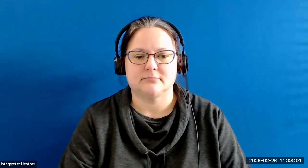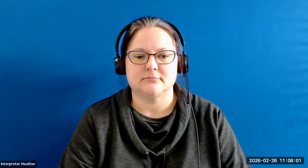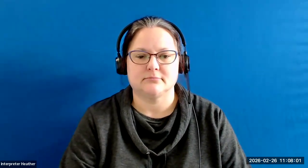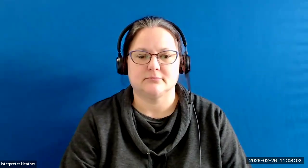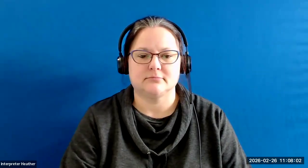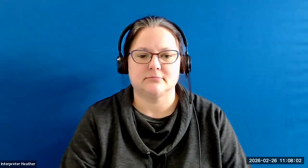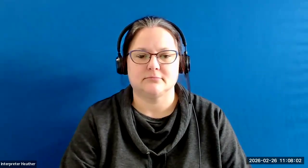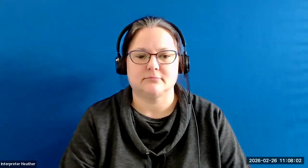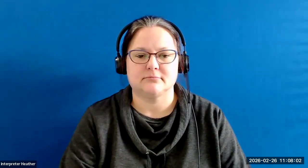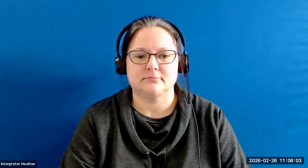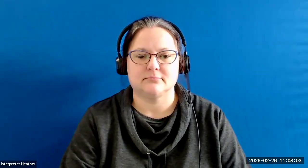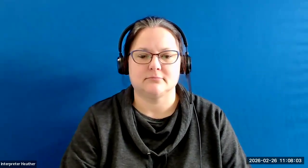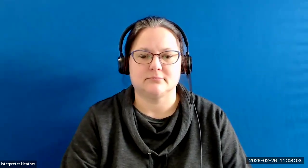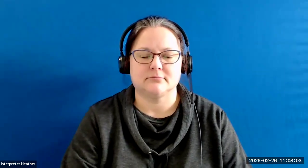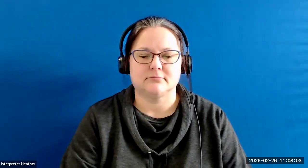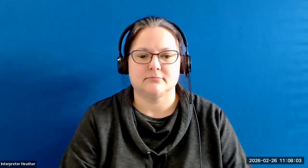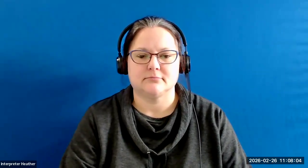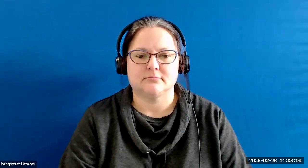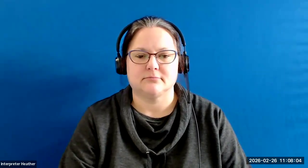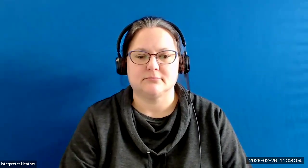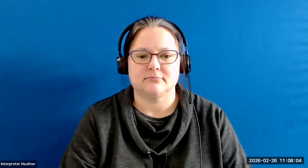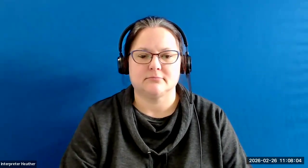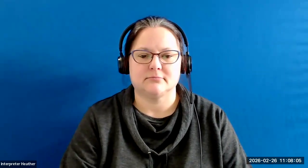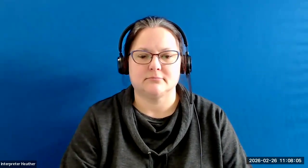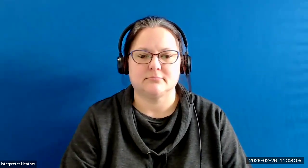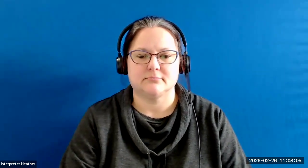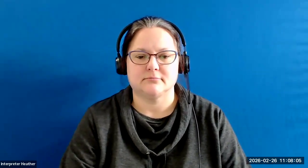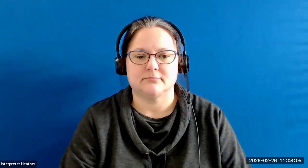For once in my life.